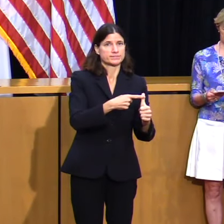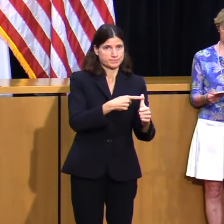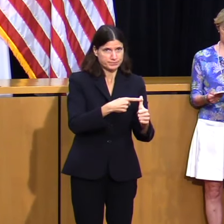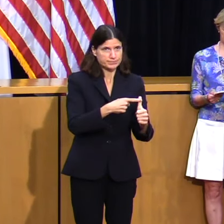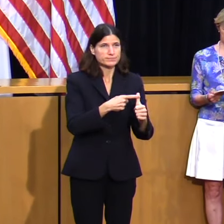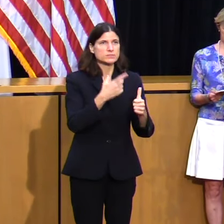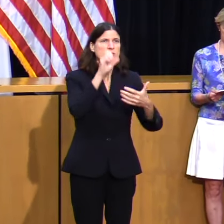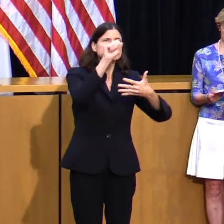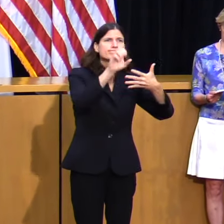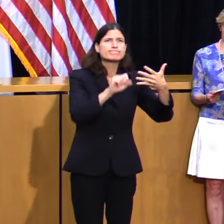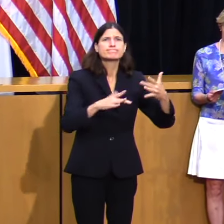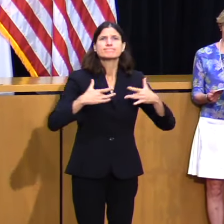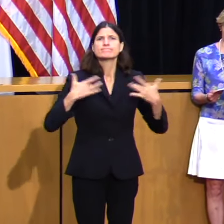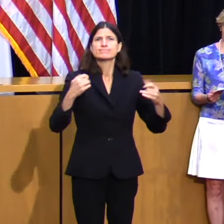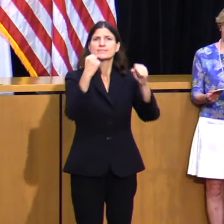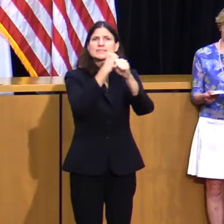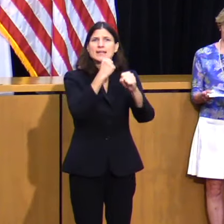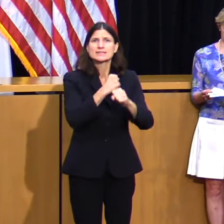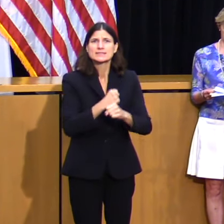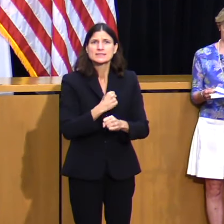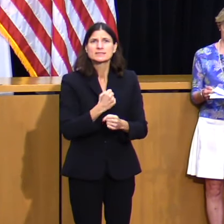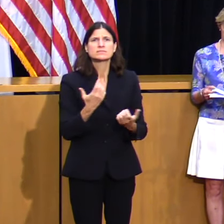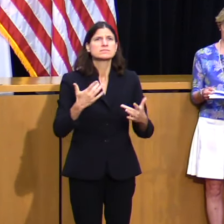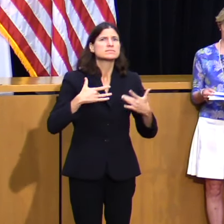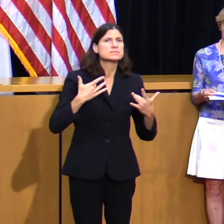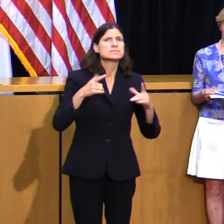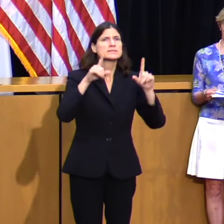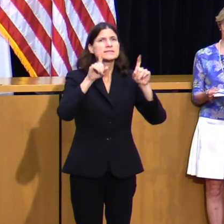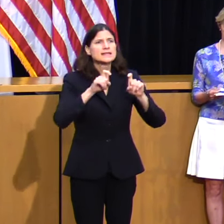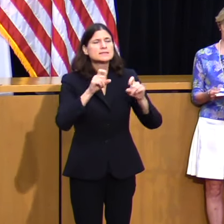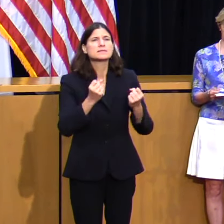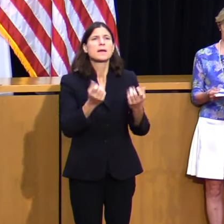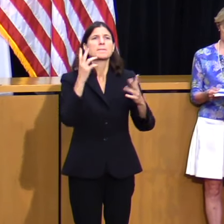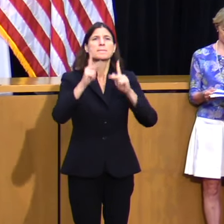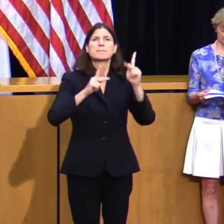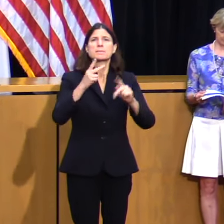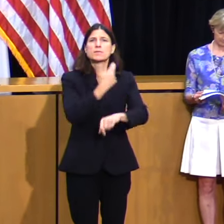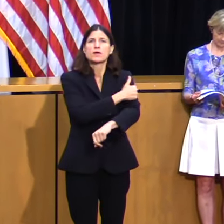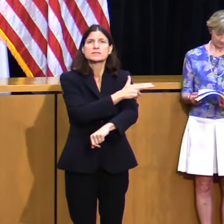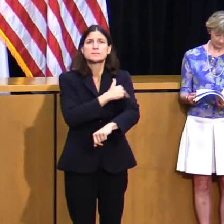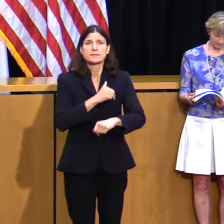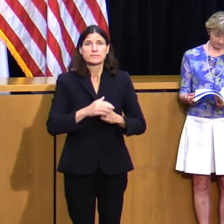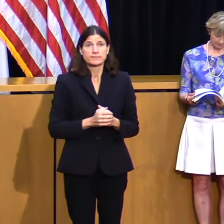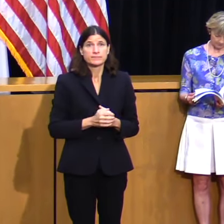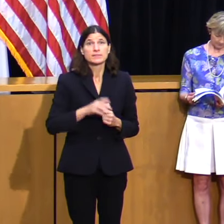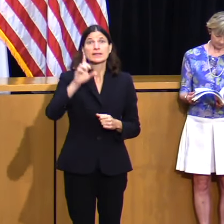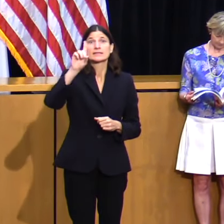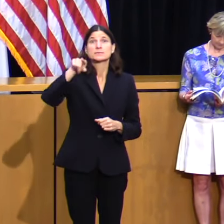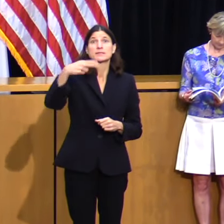COVID-19 testing cases and hospitalizations here. The Department of Public Health yesterday reported over